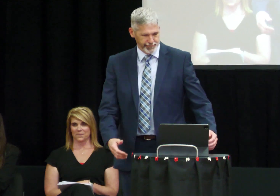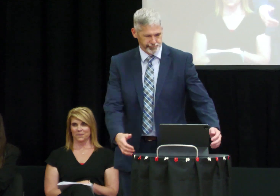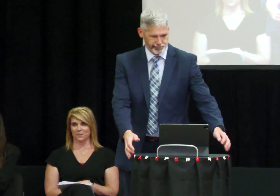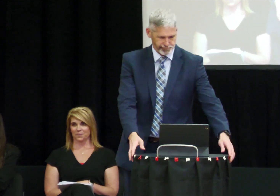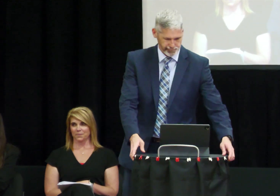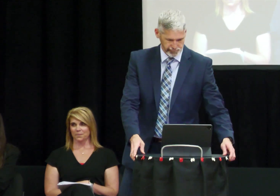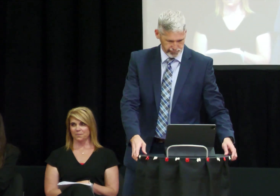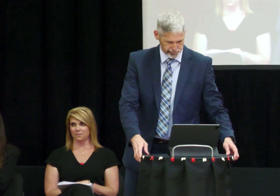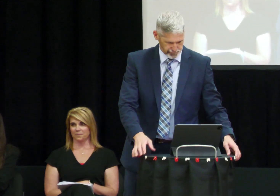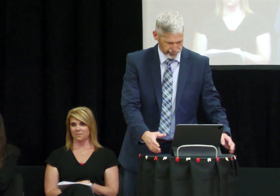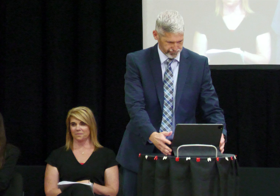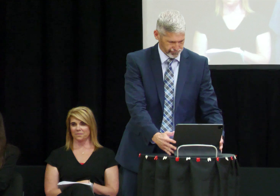as well.